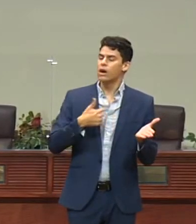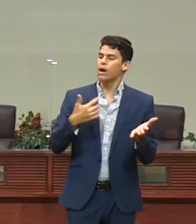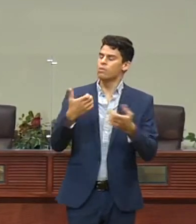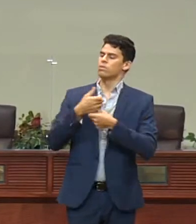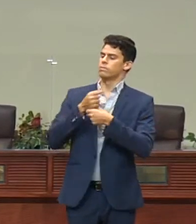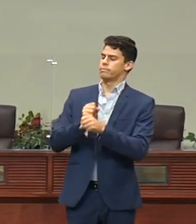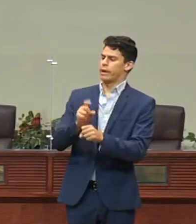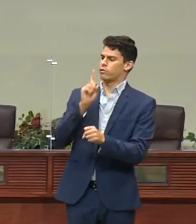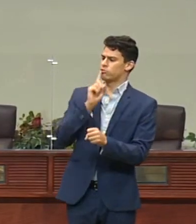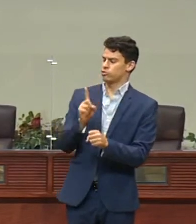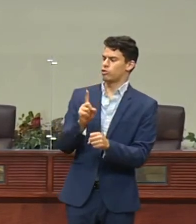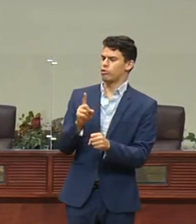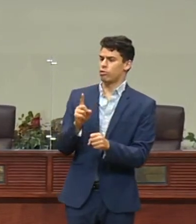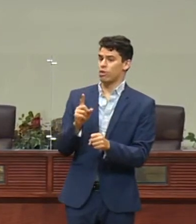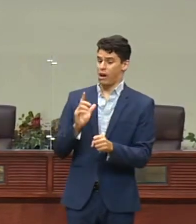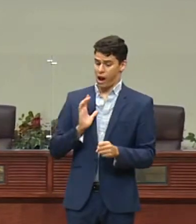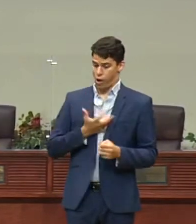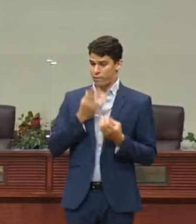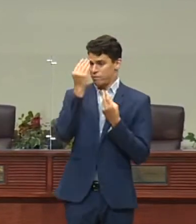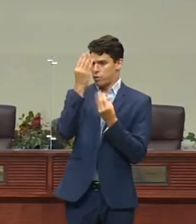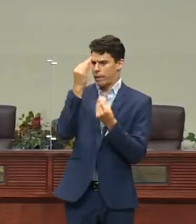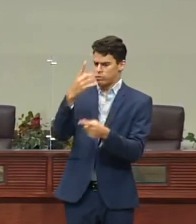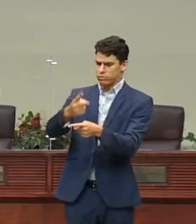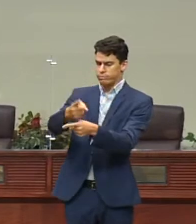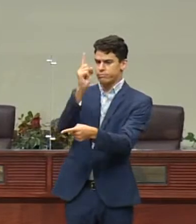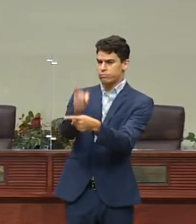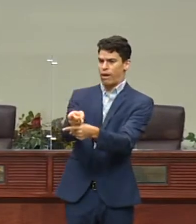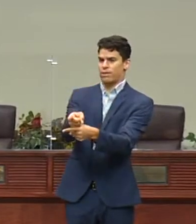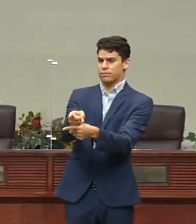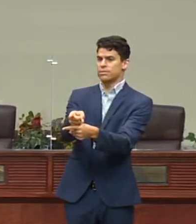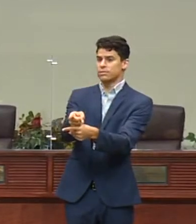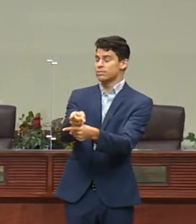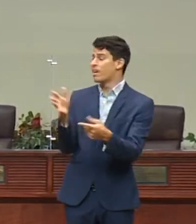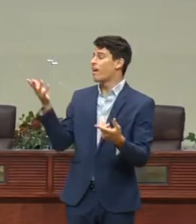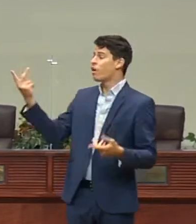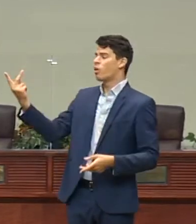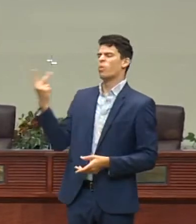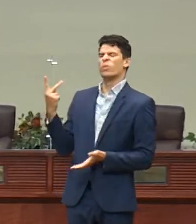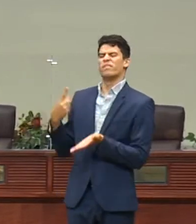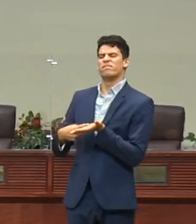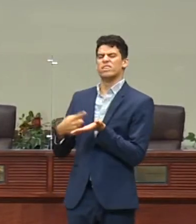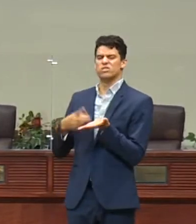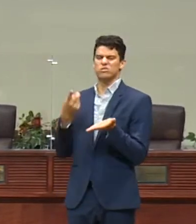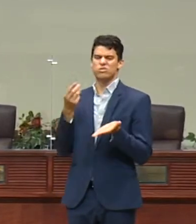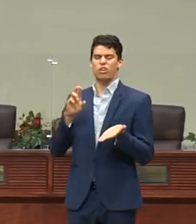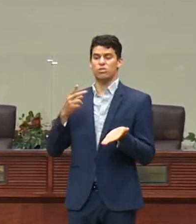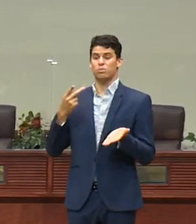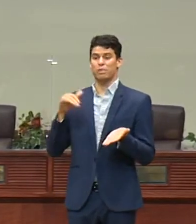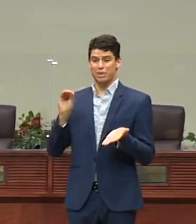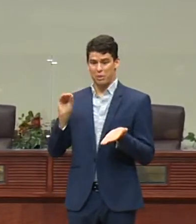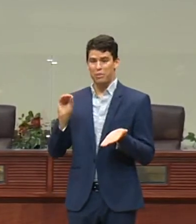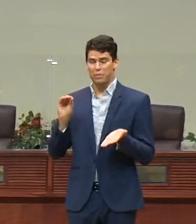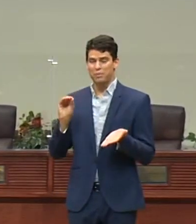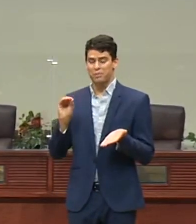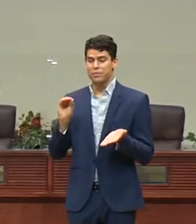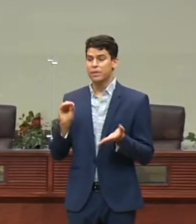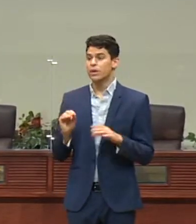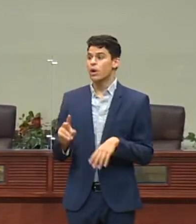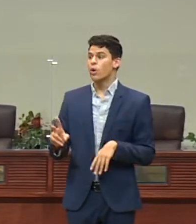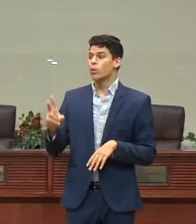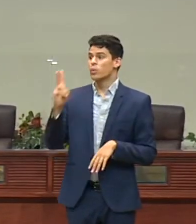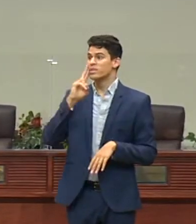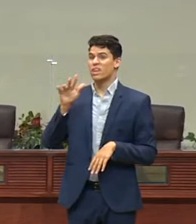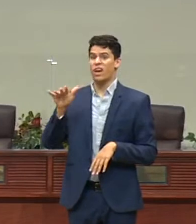are accurate in what we report. I was talking to Dr. Pino of whether this is something that we're seeing across or in other